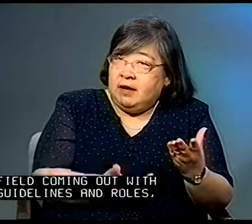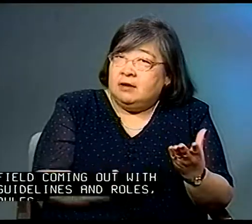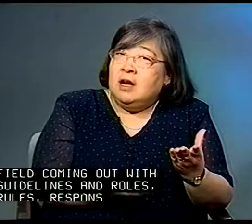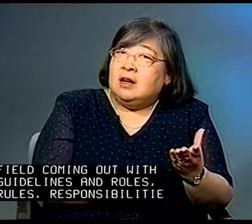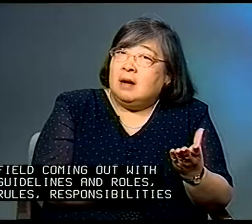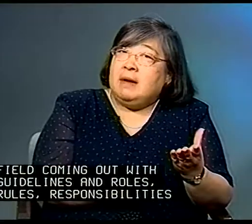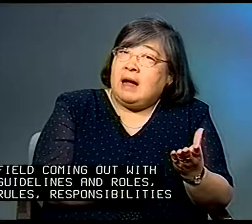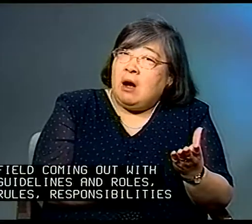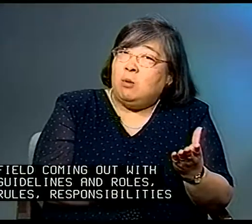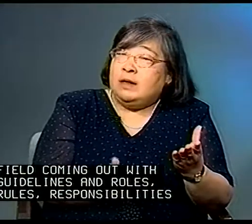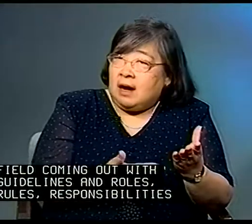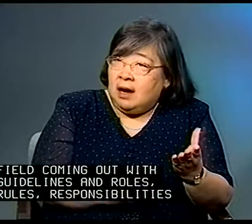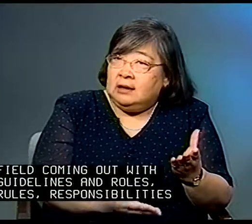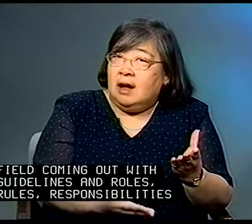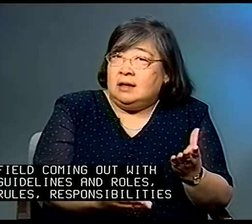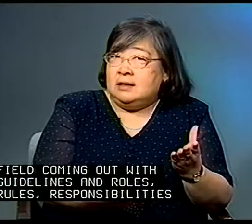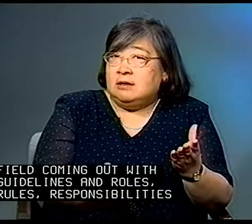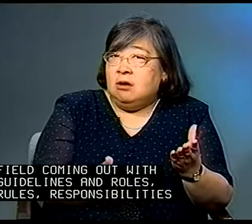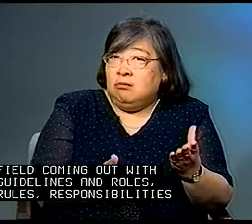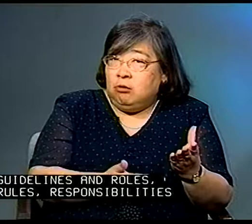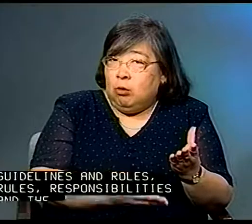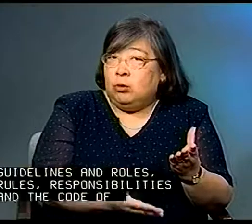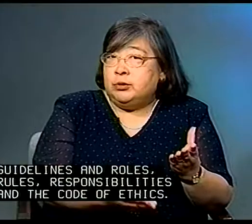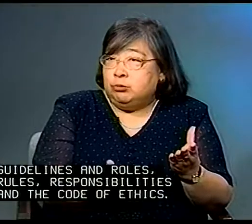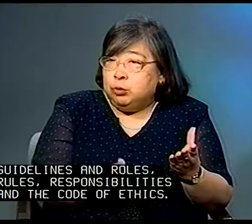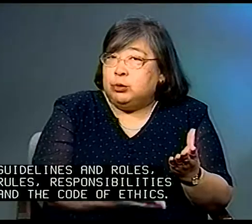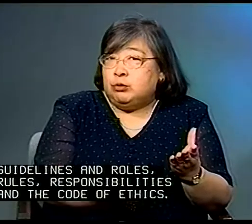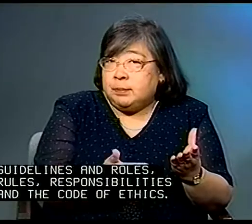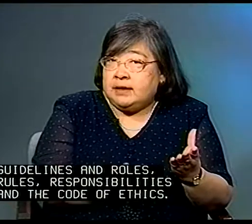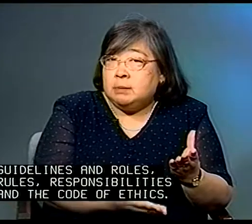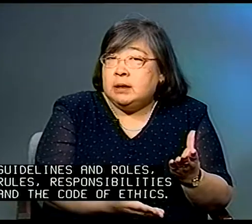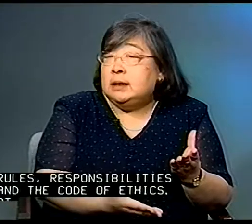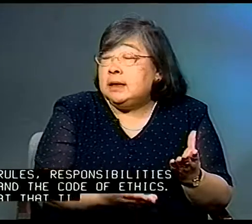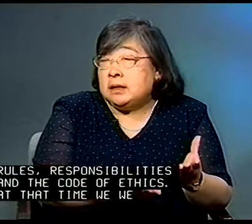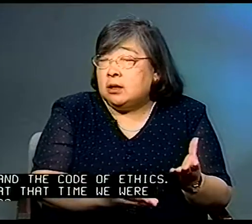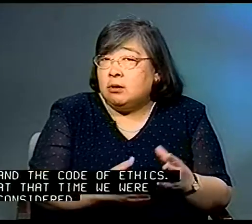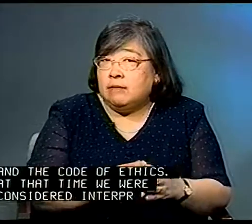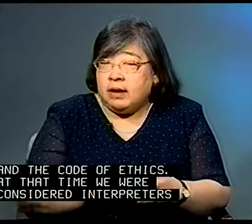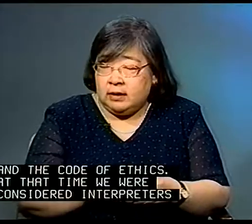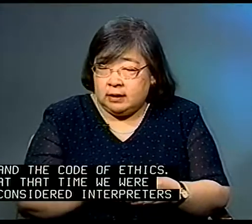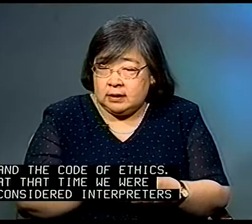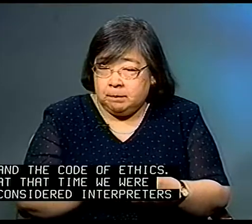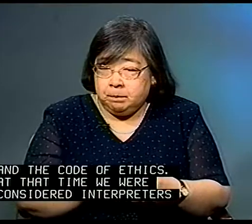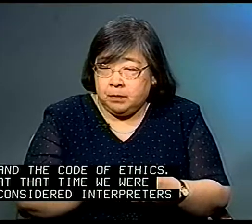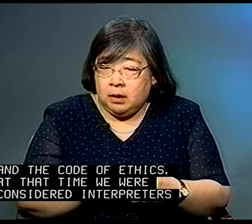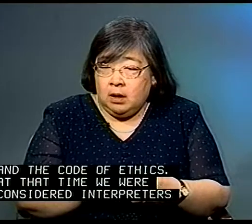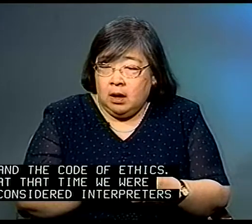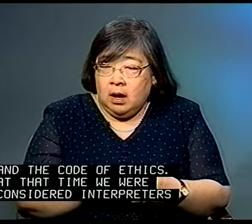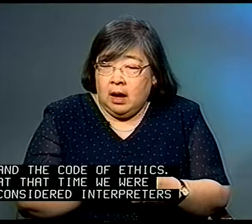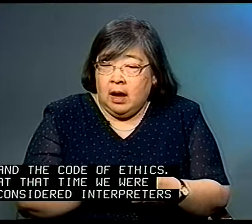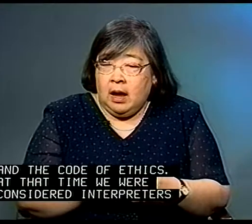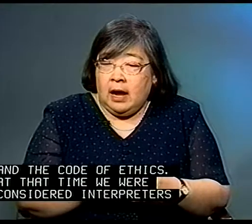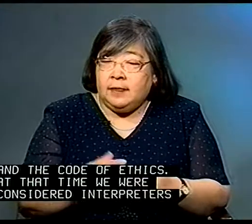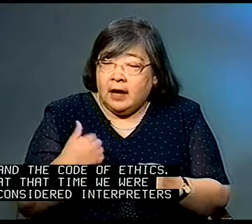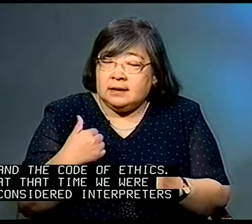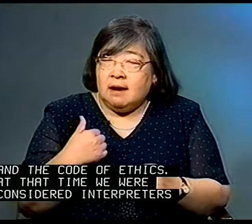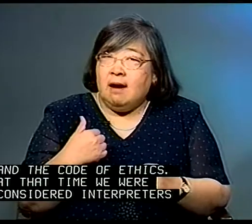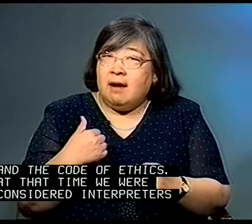field coming out with guidelines and roles, rules, responsibilities, and the code of ethics. At that time,